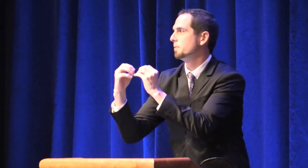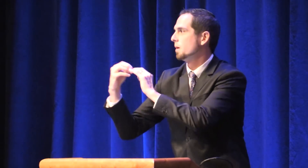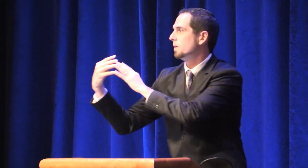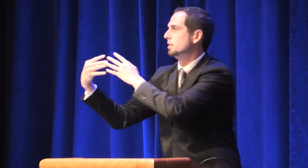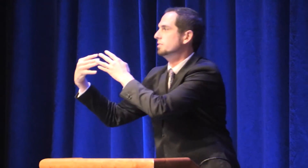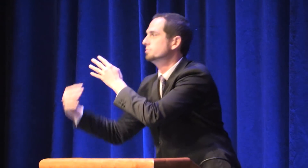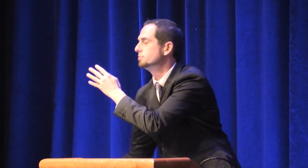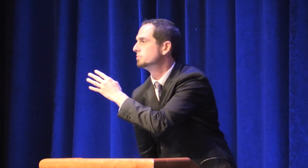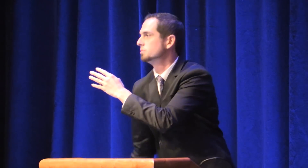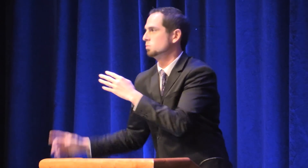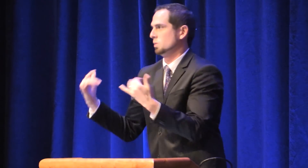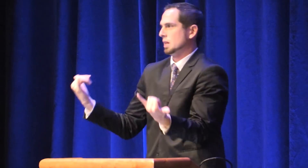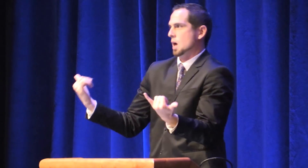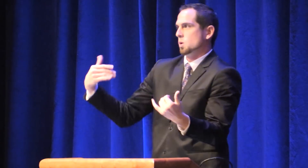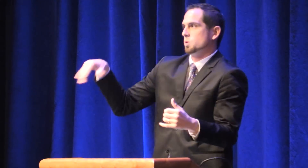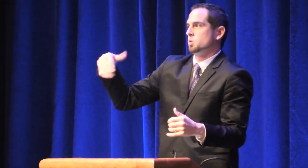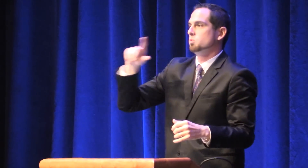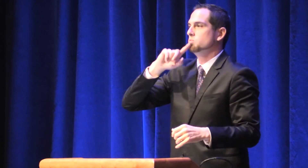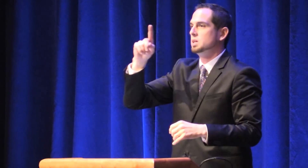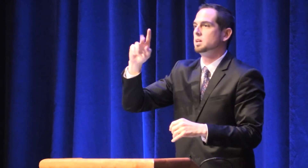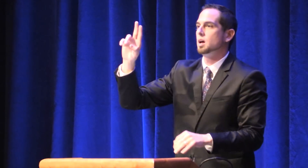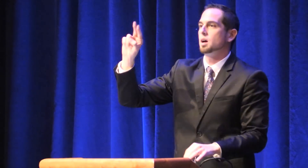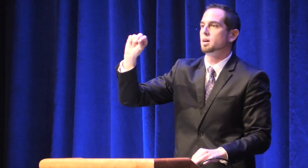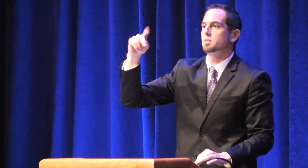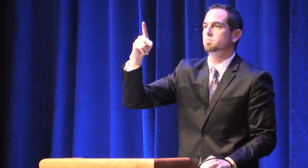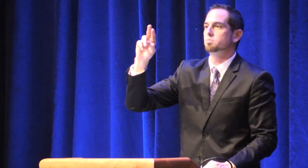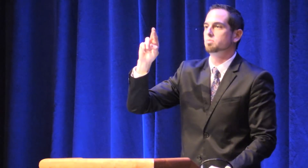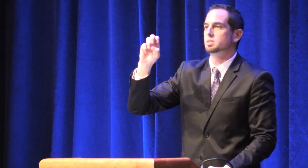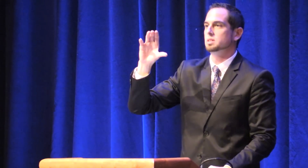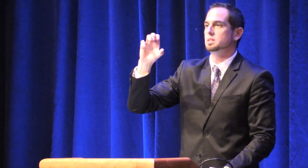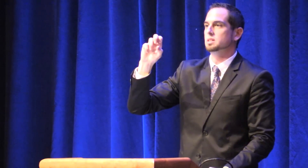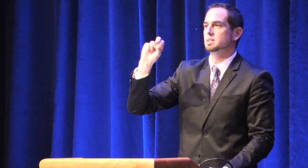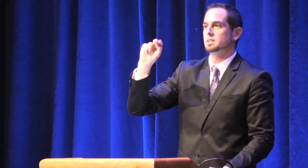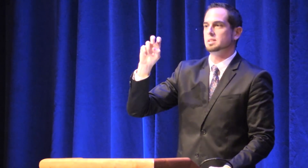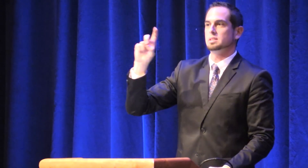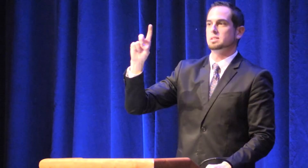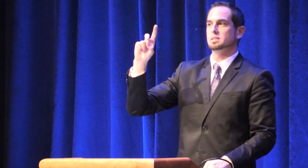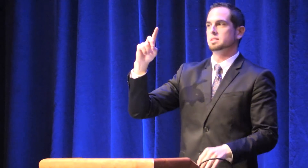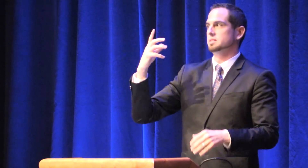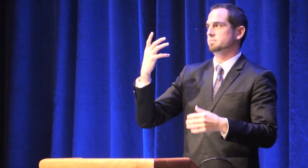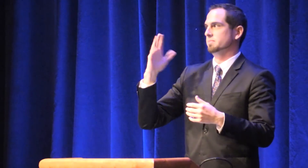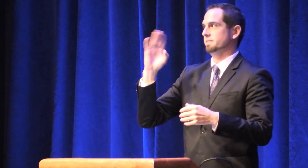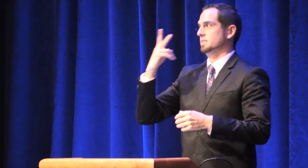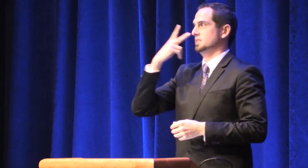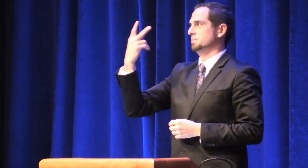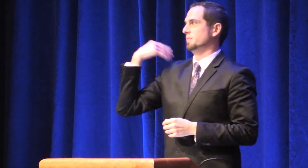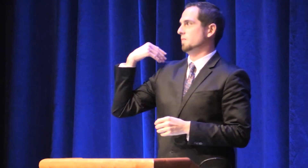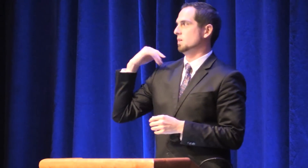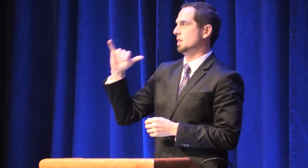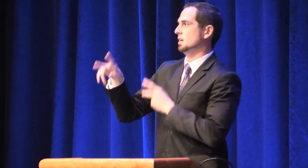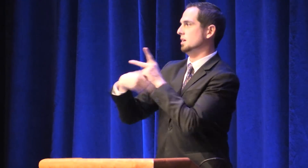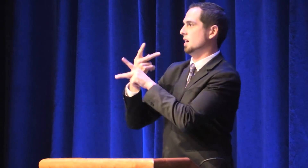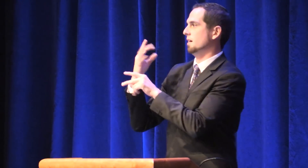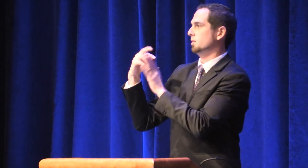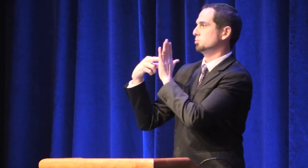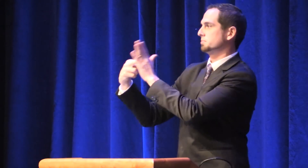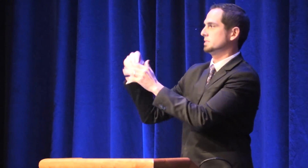And this list is not exhaustive. We have more opportunities and more places where we